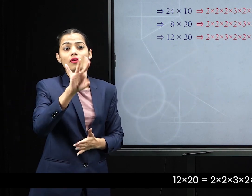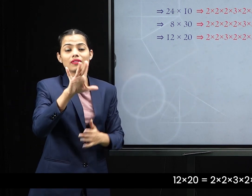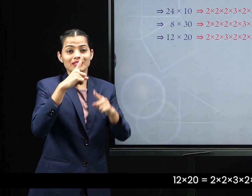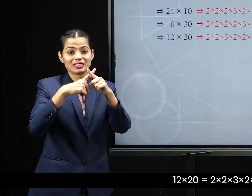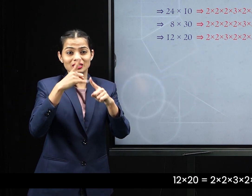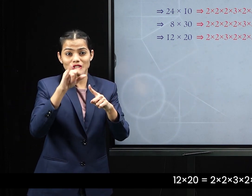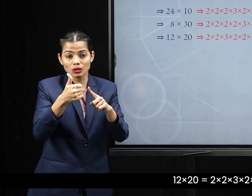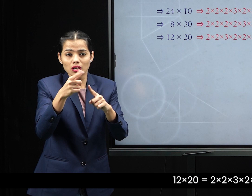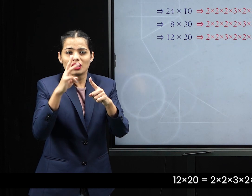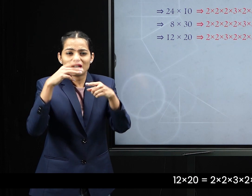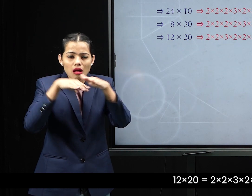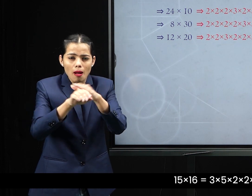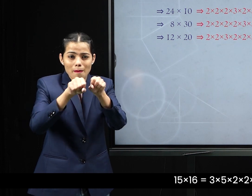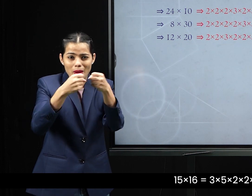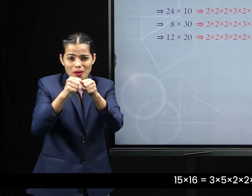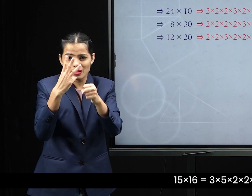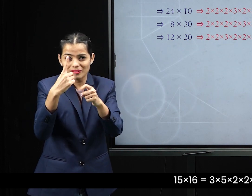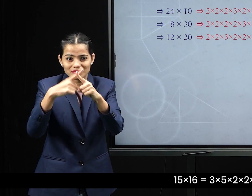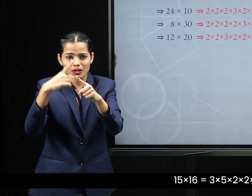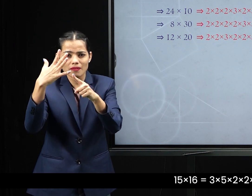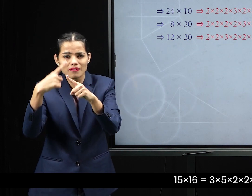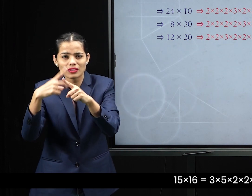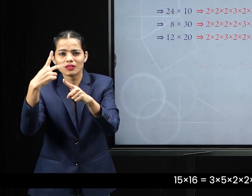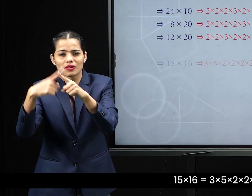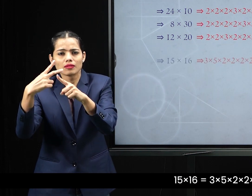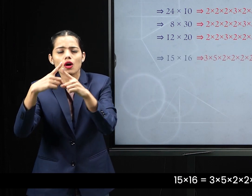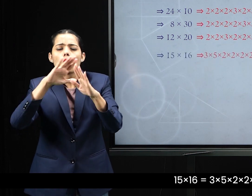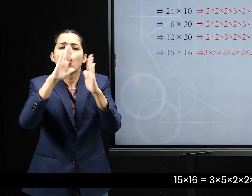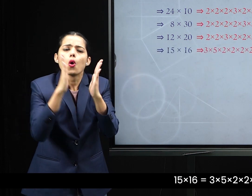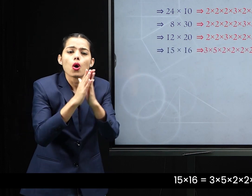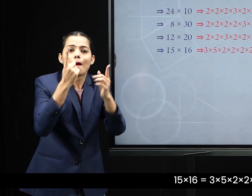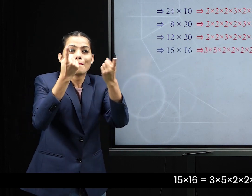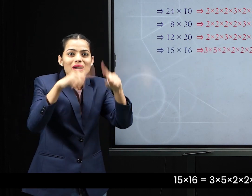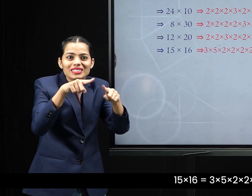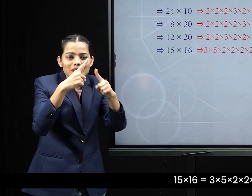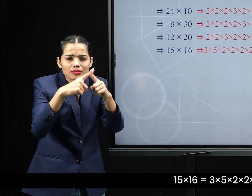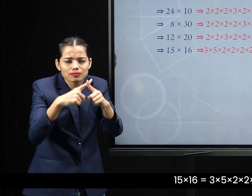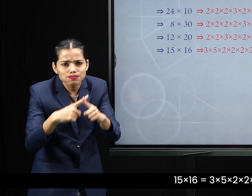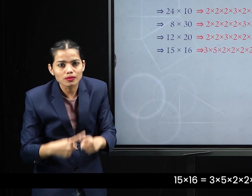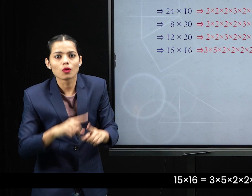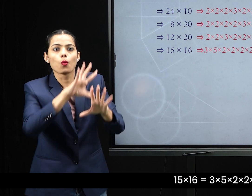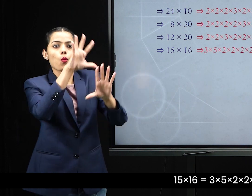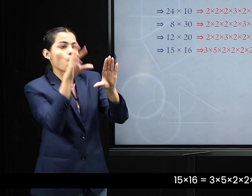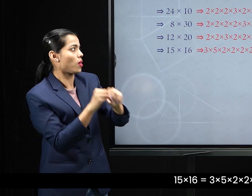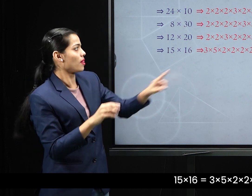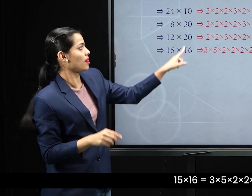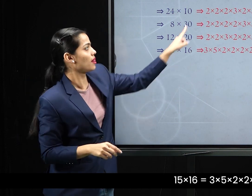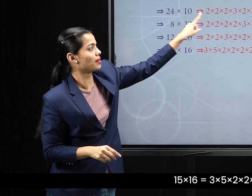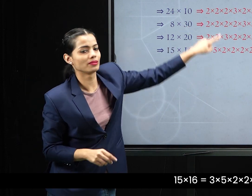5. 15 into 16 is equal to 3 into 5 into 2 into 2 into 2 into